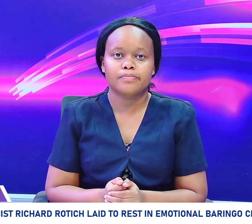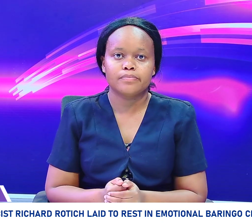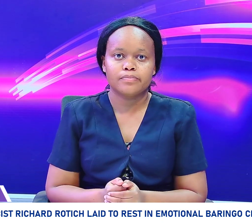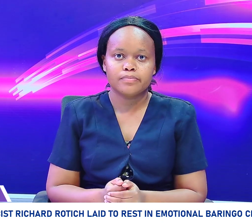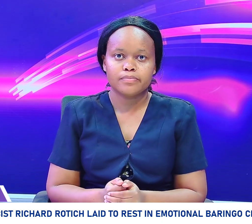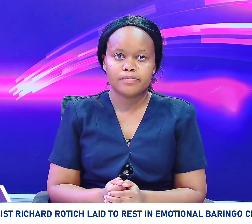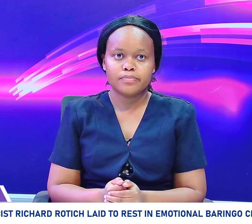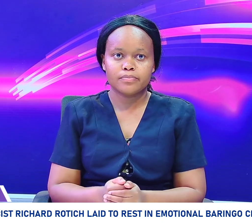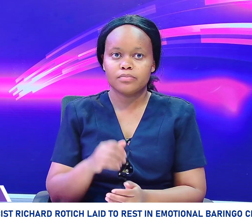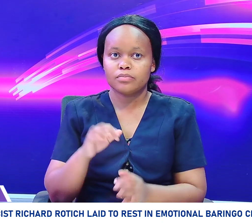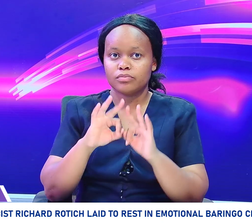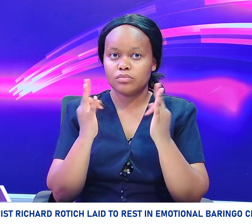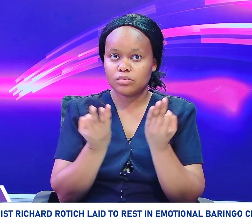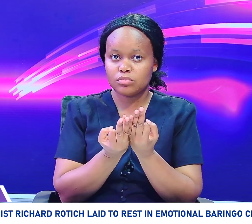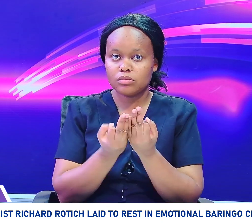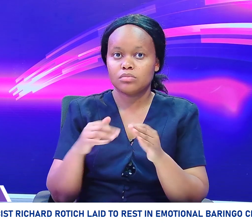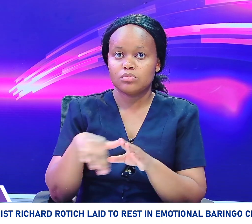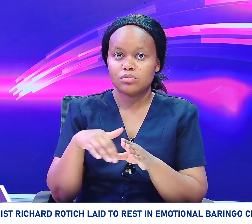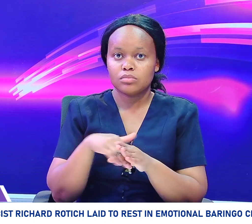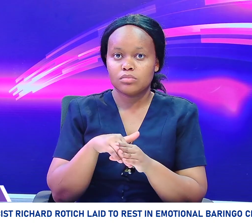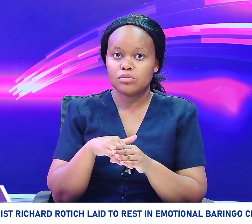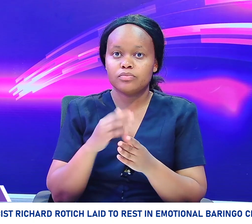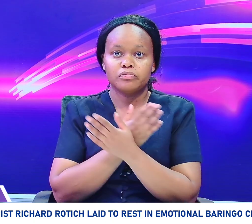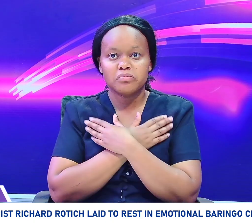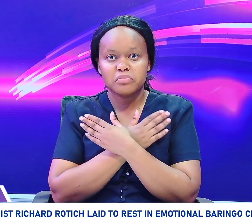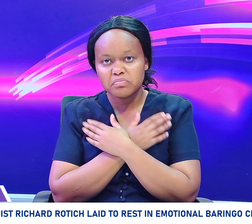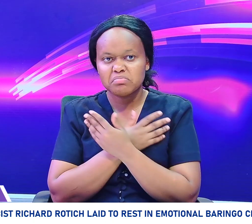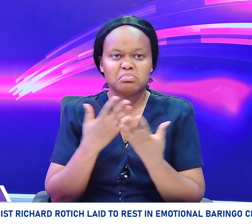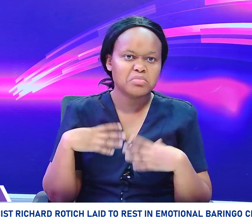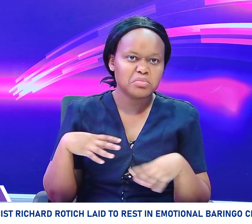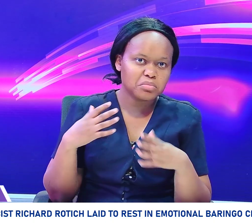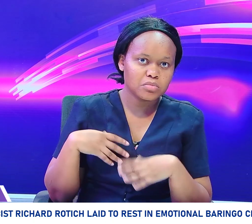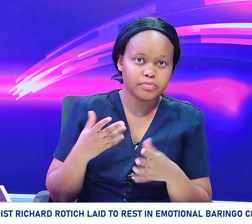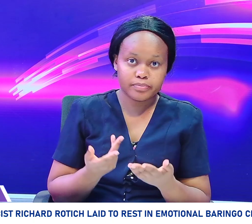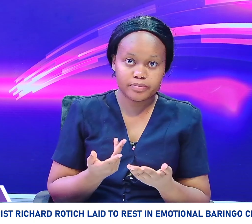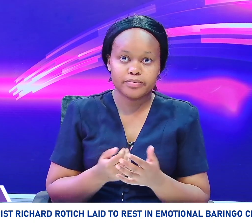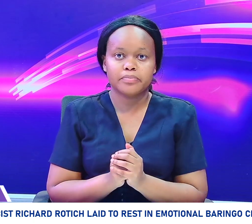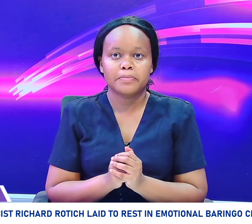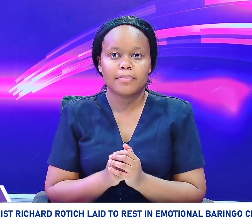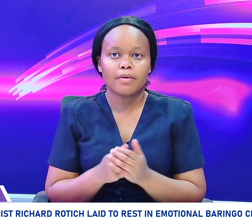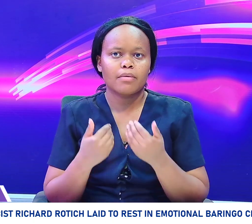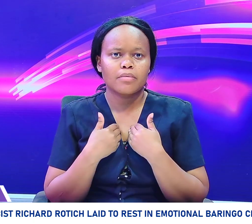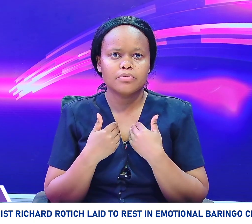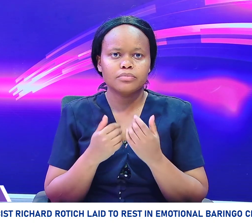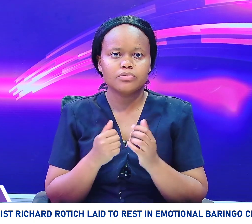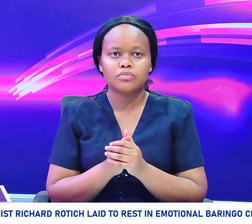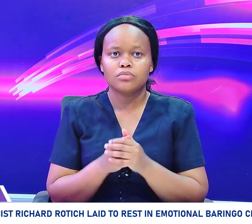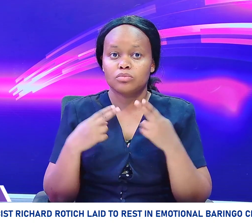Family members, colleagues, friends, and residents gathered to mourn Rotich, describing him as a